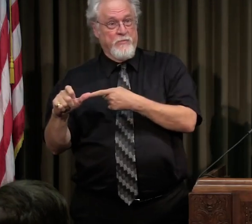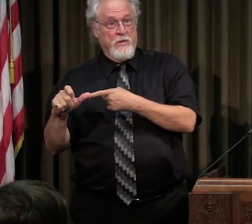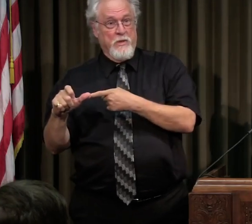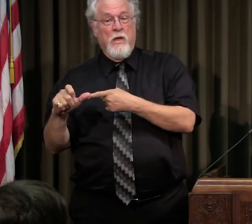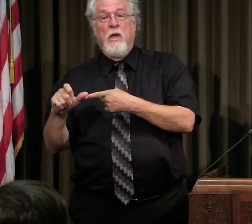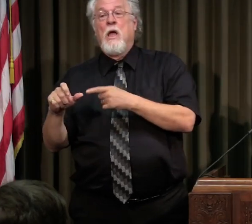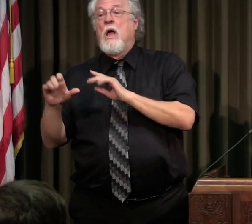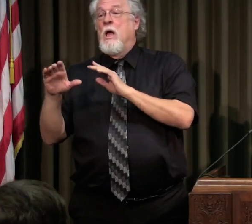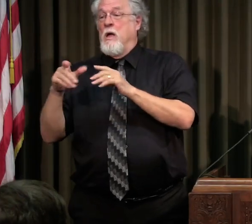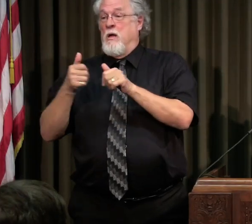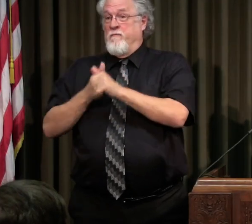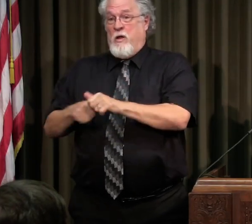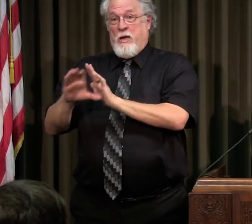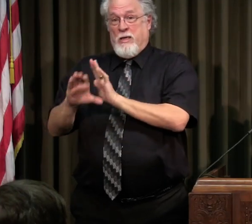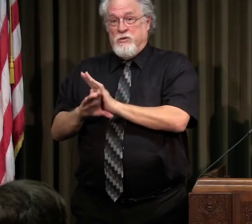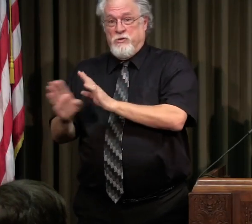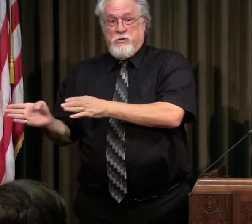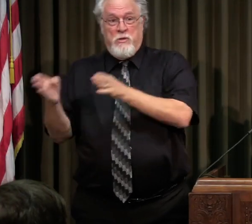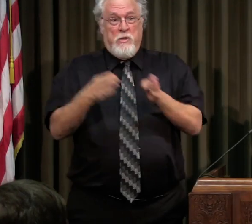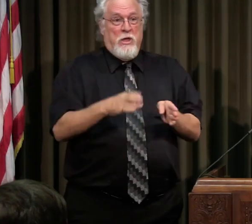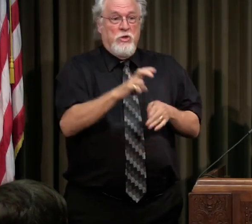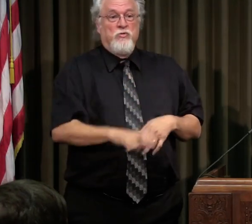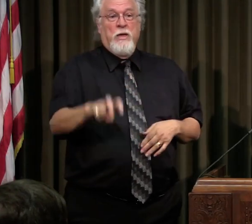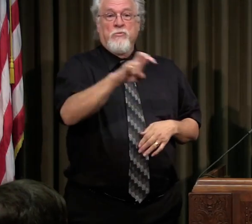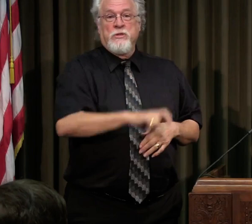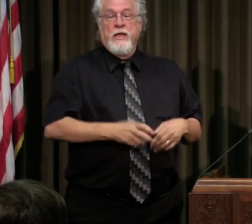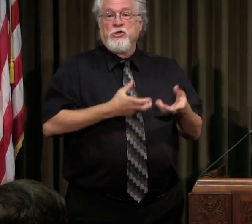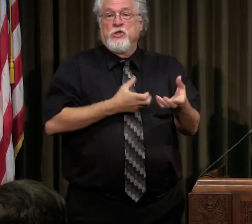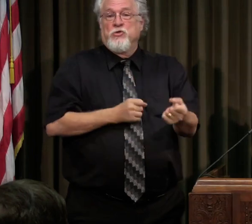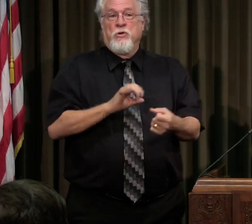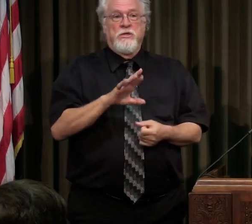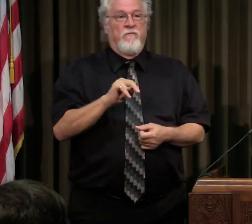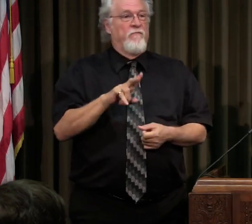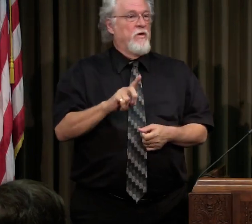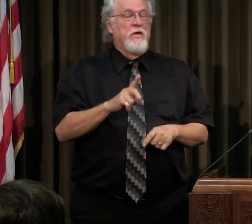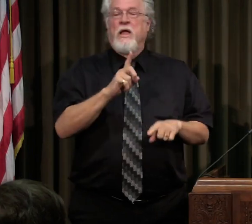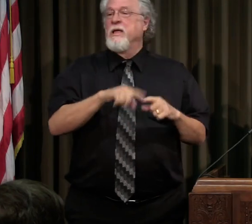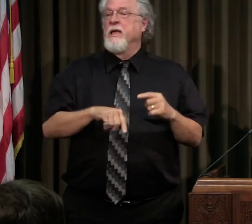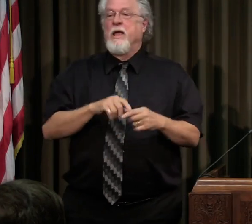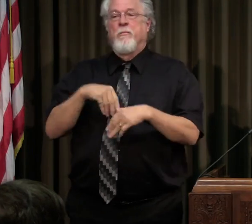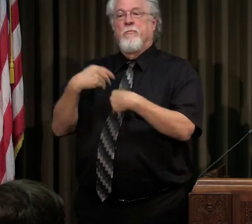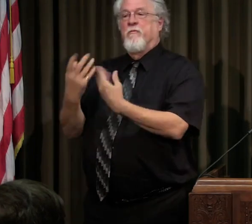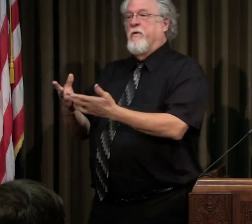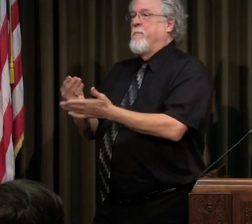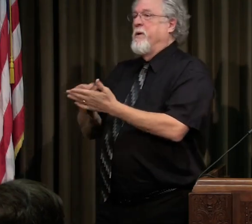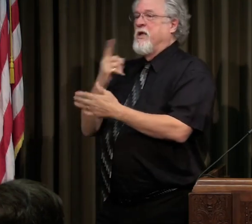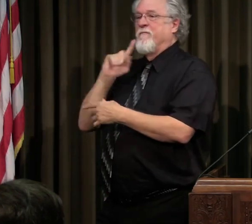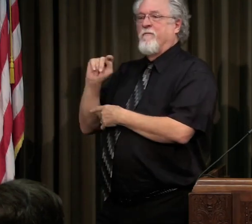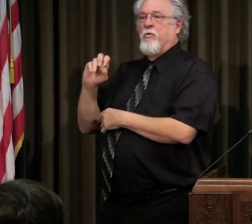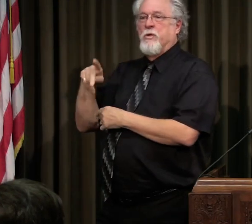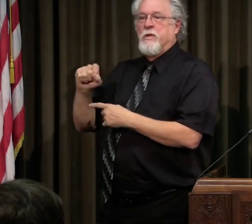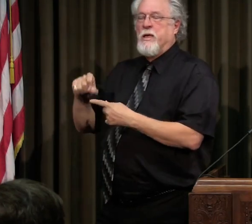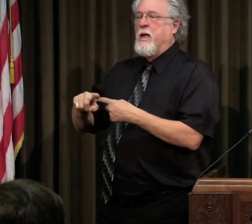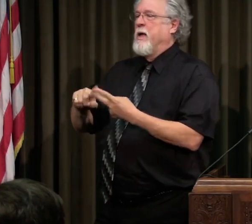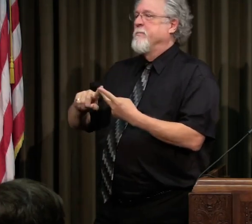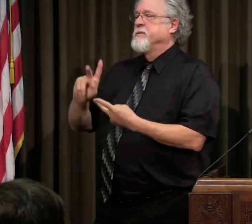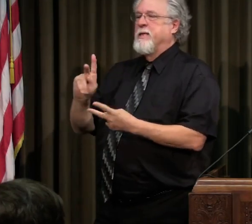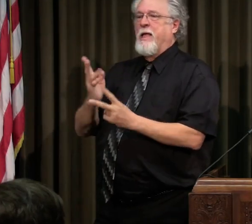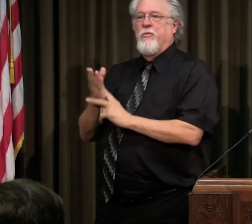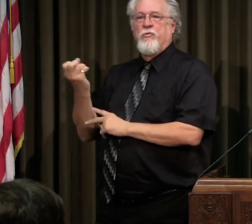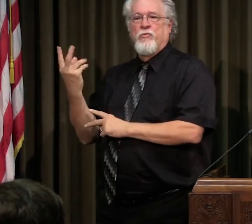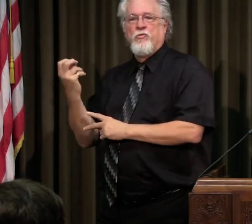constitutionally goes into the Transportation Trust Fund and is not available to fund TOPS, higher education, K through 12 education, health